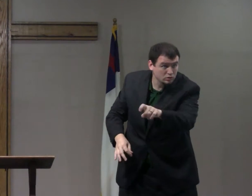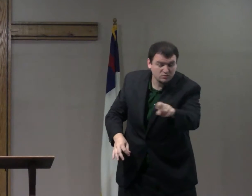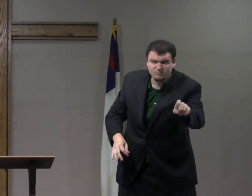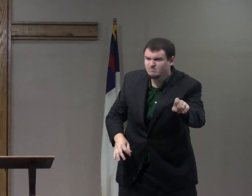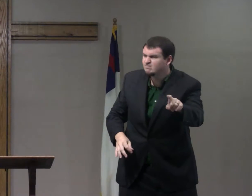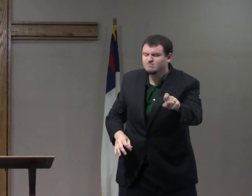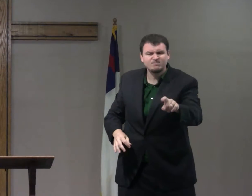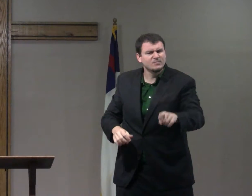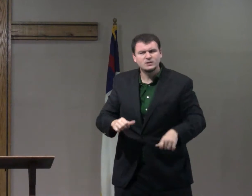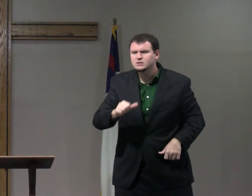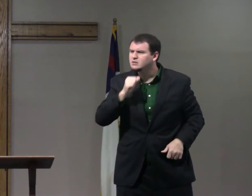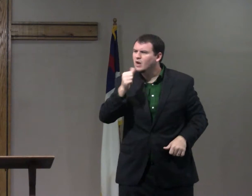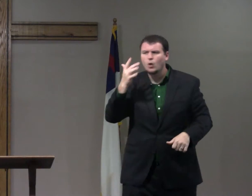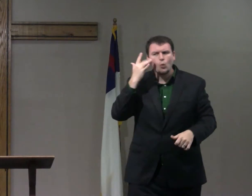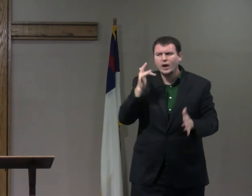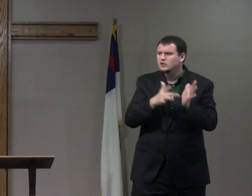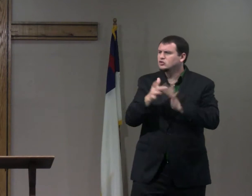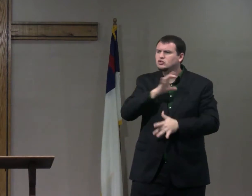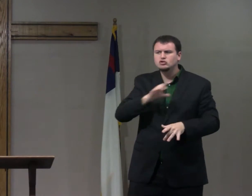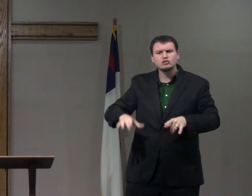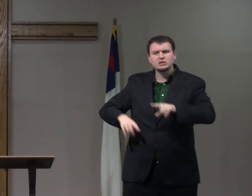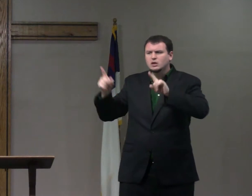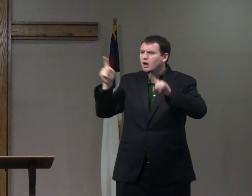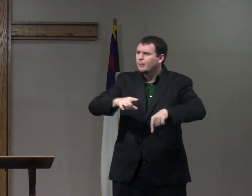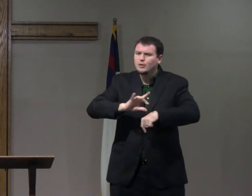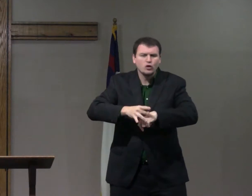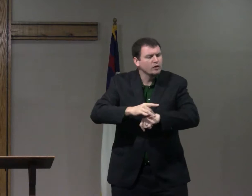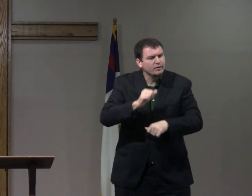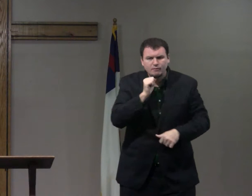awesome. But was that the reason why he came to earth?